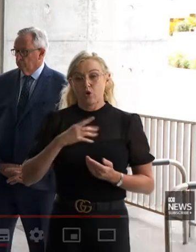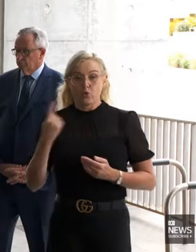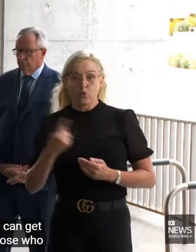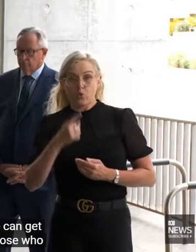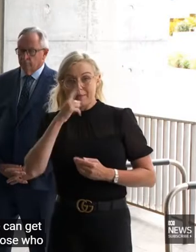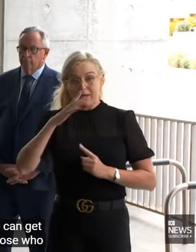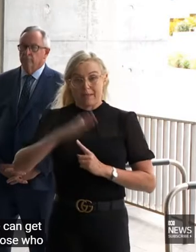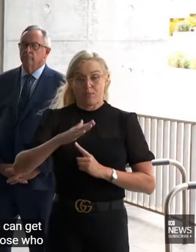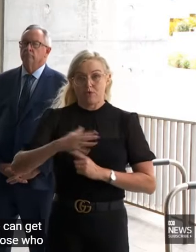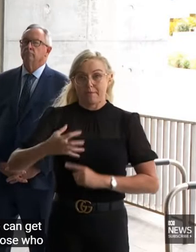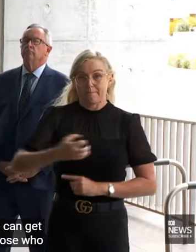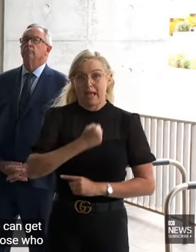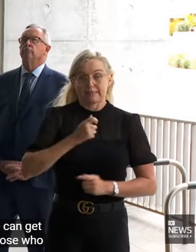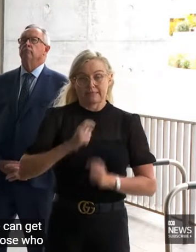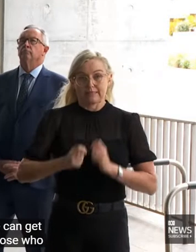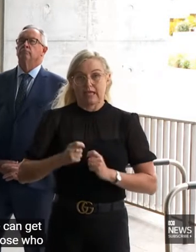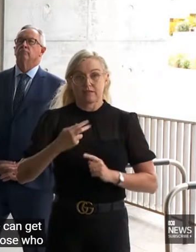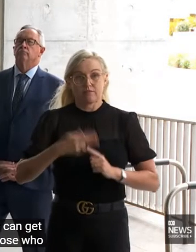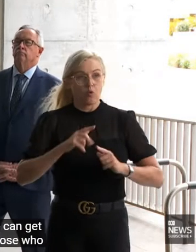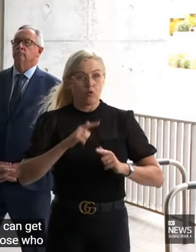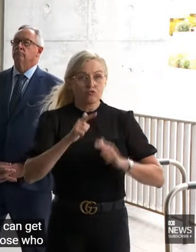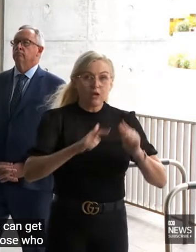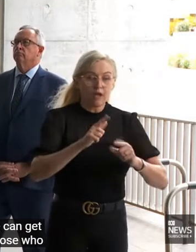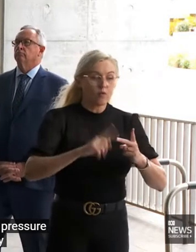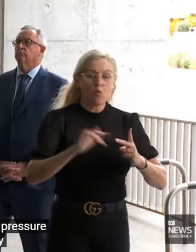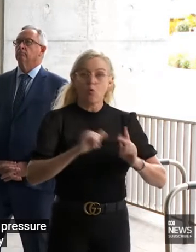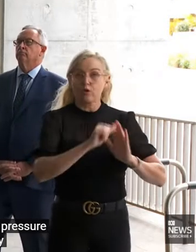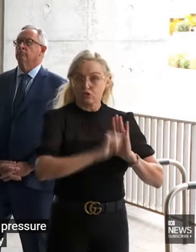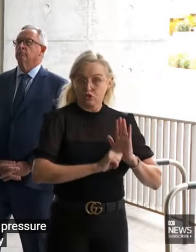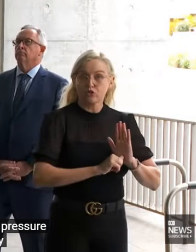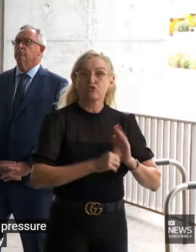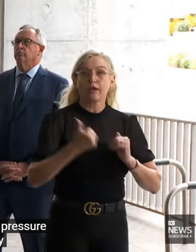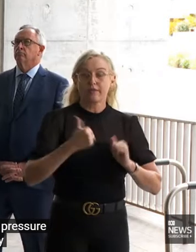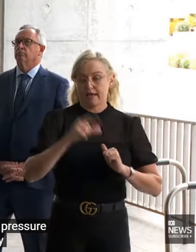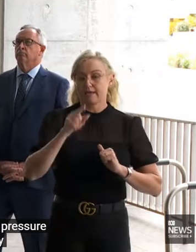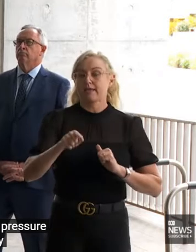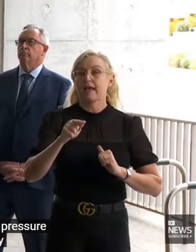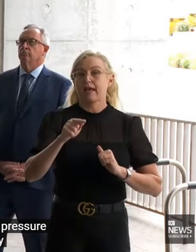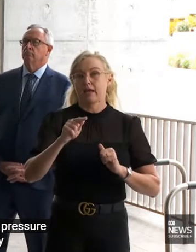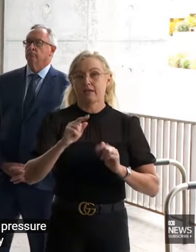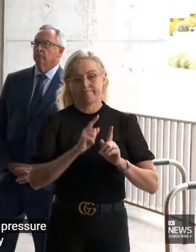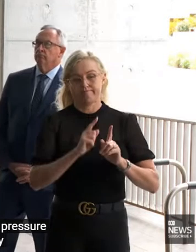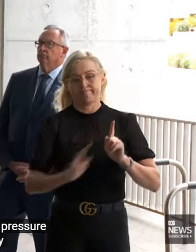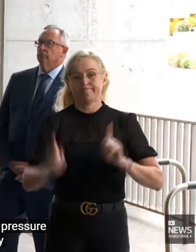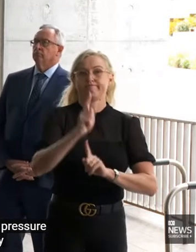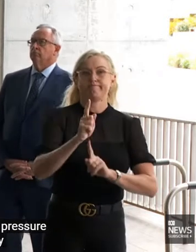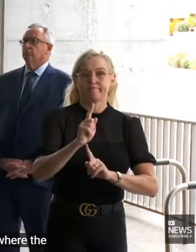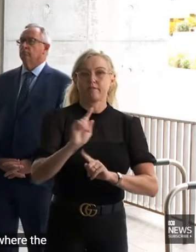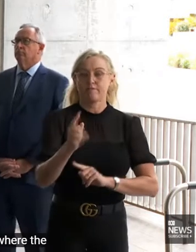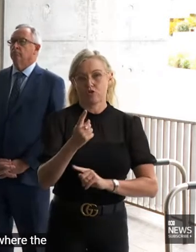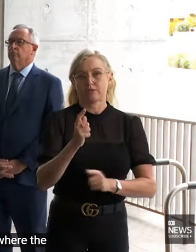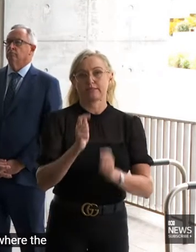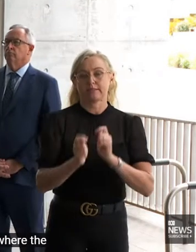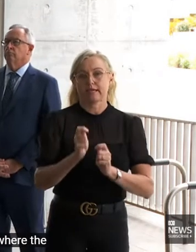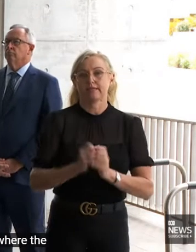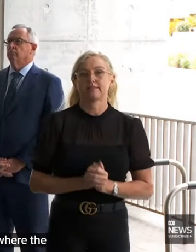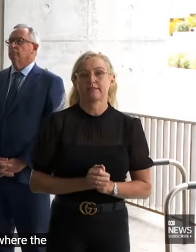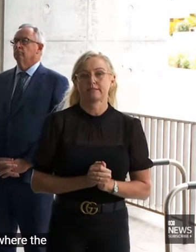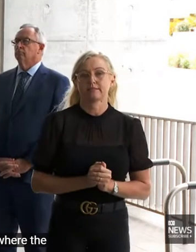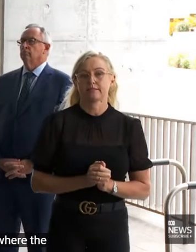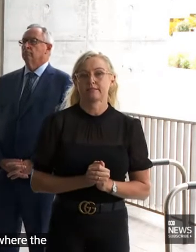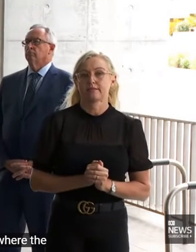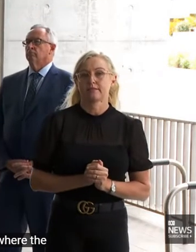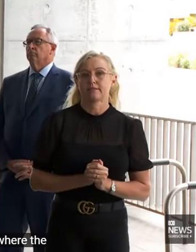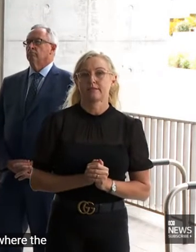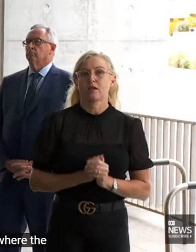need it, that will ease pressure. And secondly, I think if you look at where the health system is at the moment in the elective surgery component, we